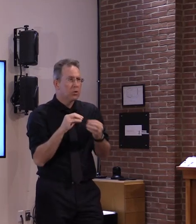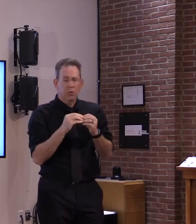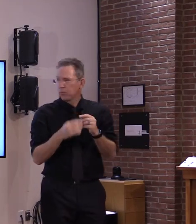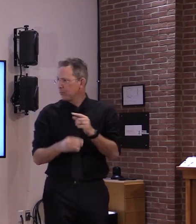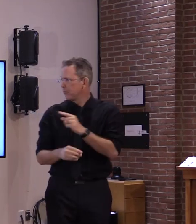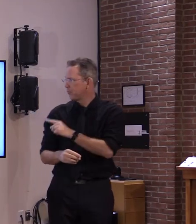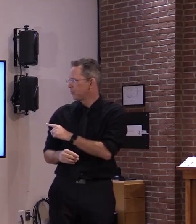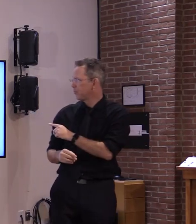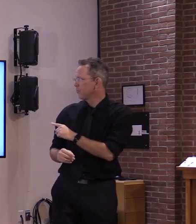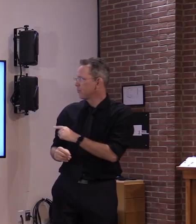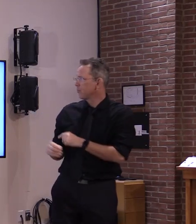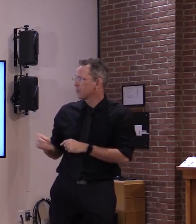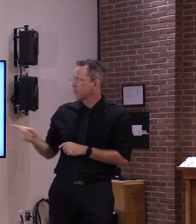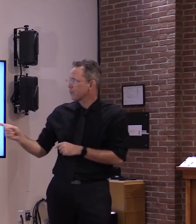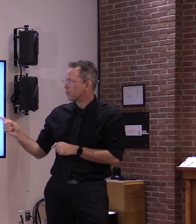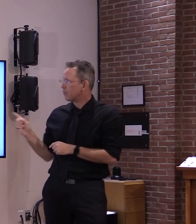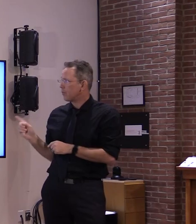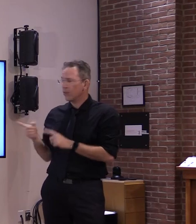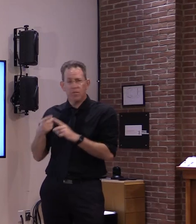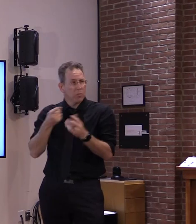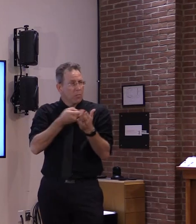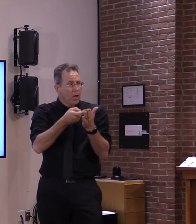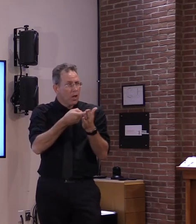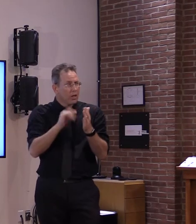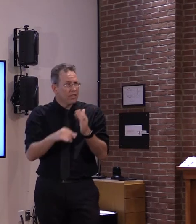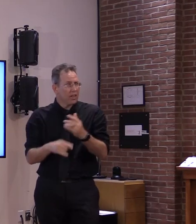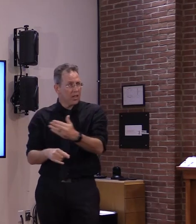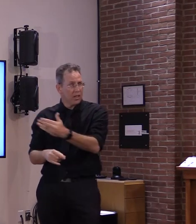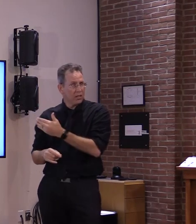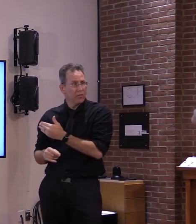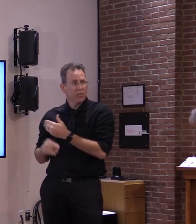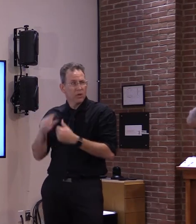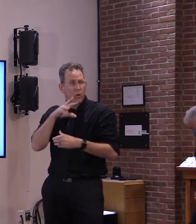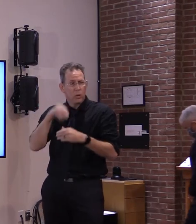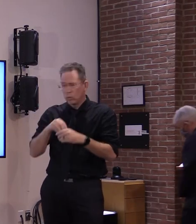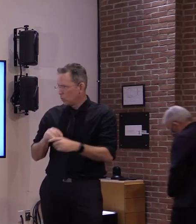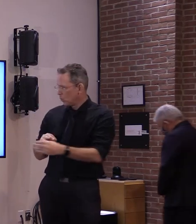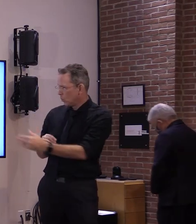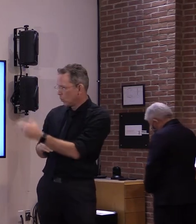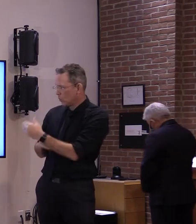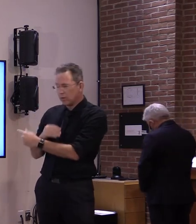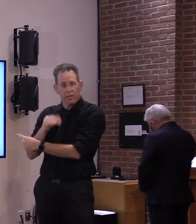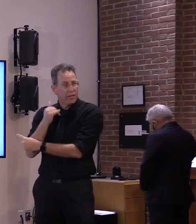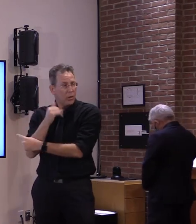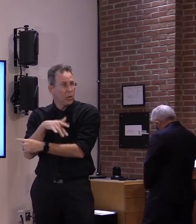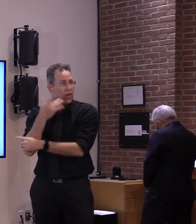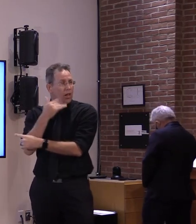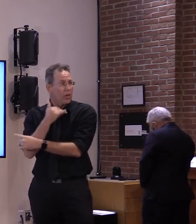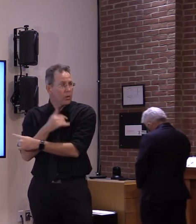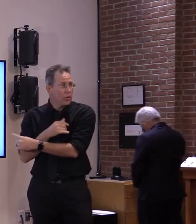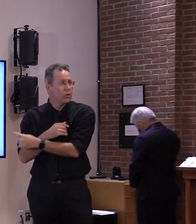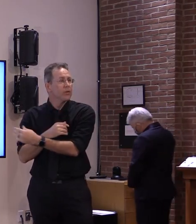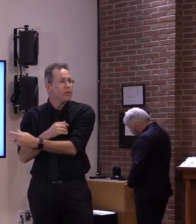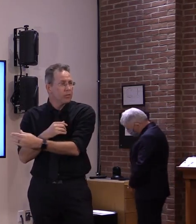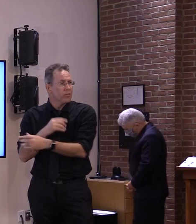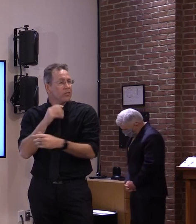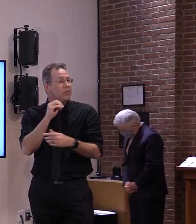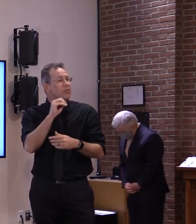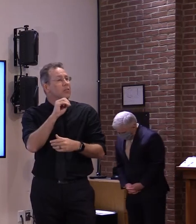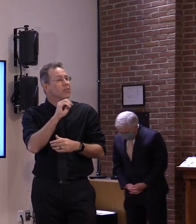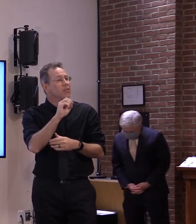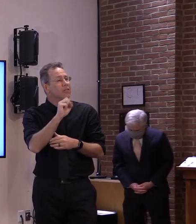69 cases at St. Michael's College, which is the largest sub-outbreak under that category. But